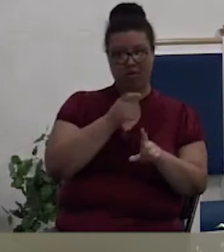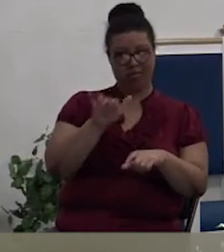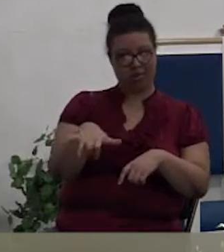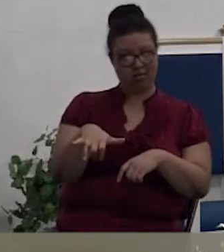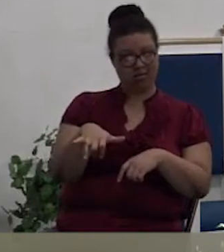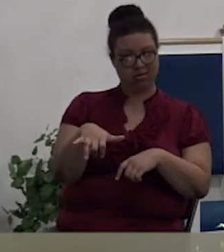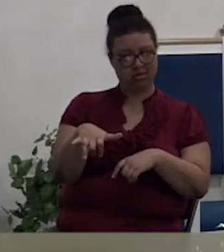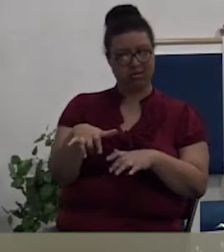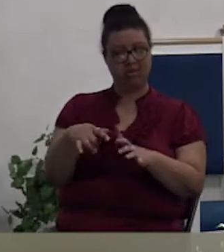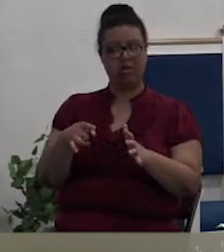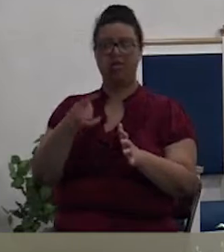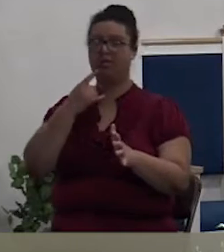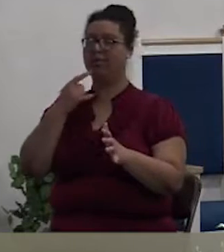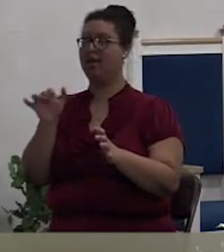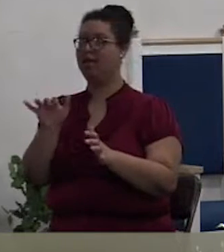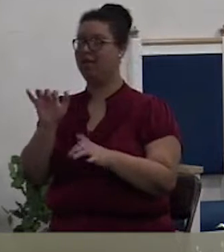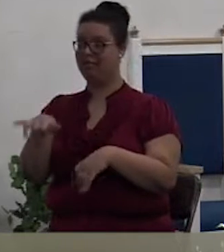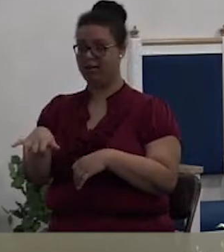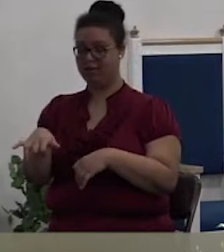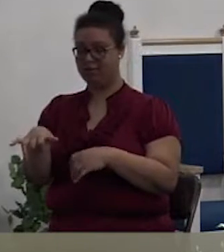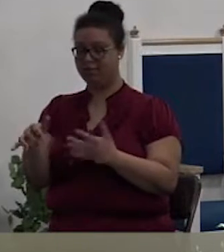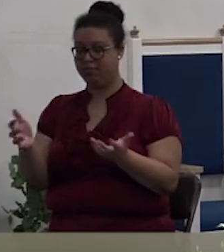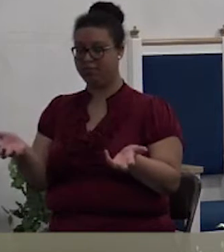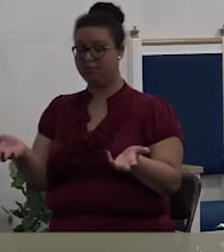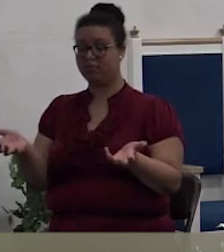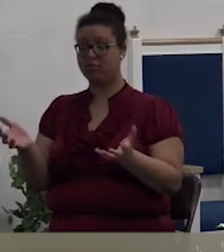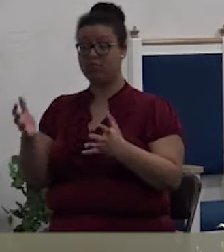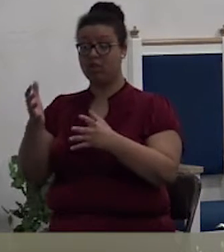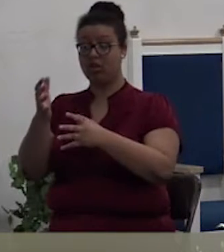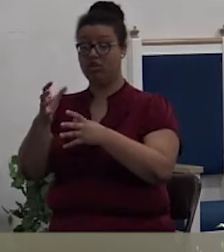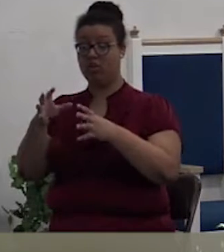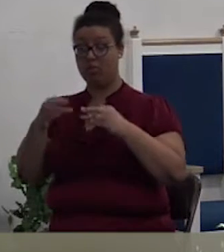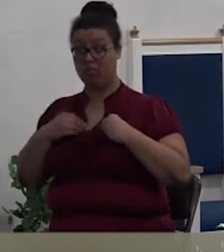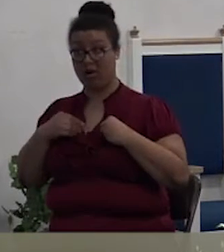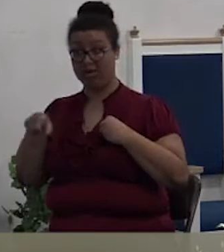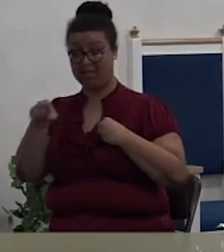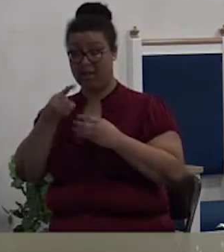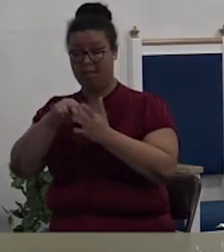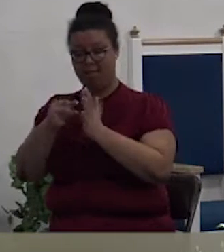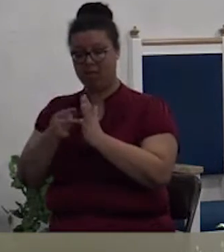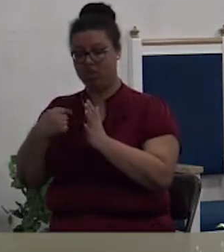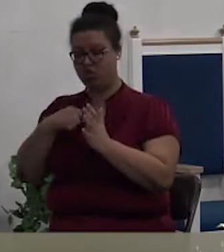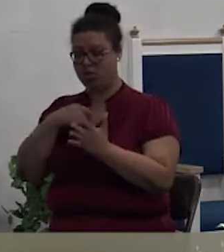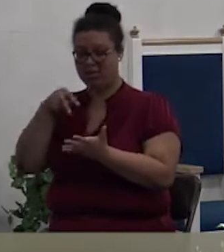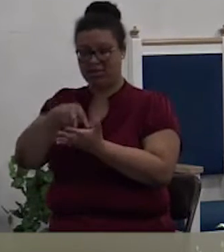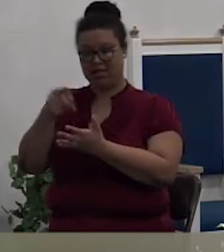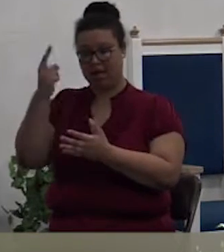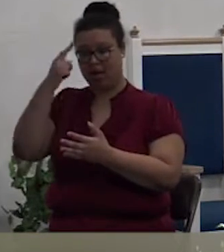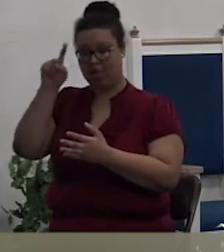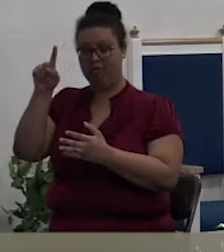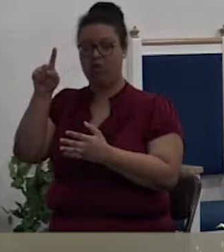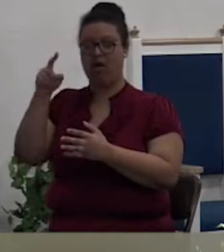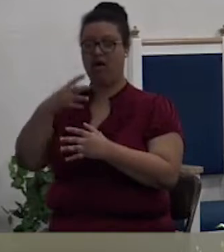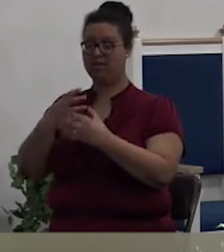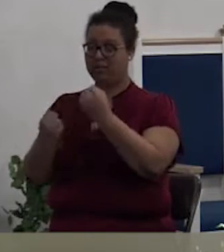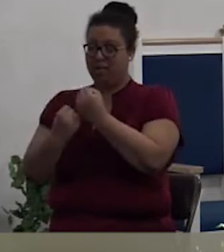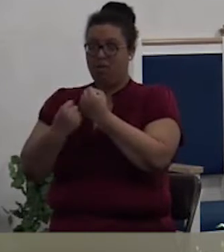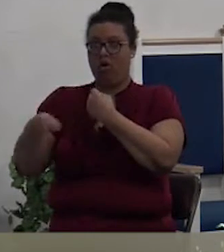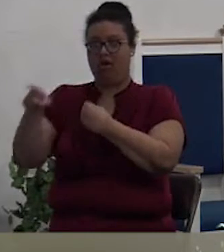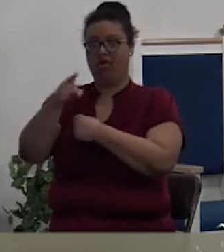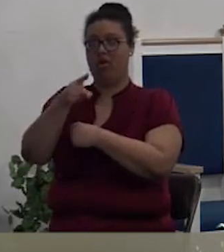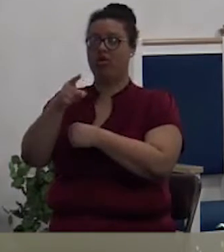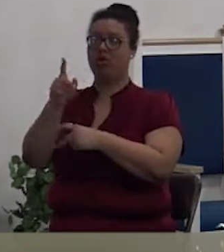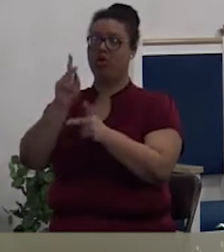say it like this. To embrace them means that we stand up for and support them that are doing